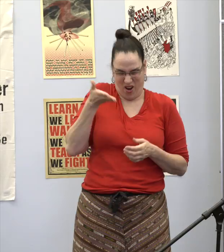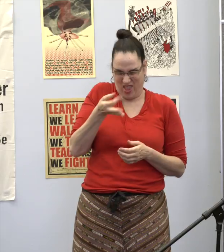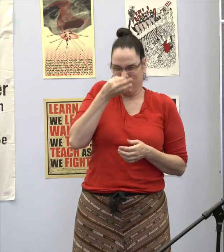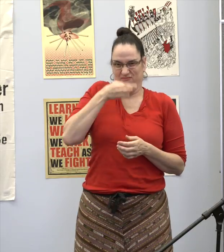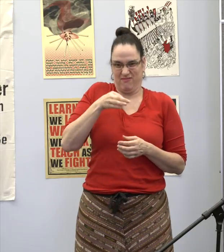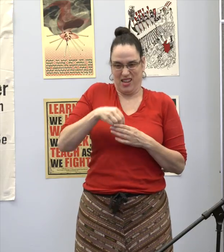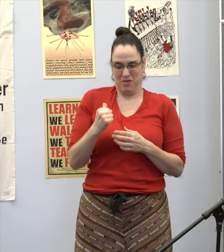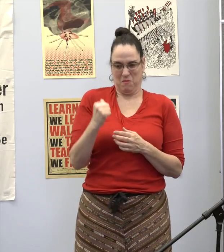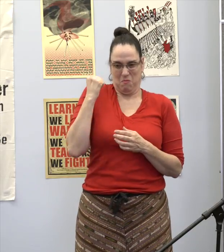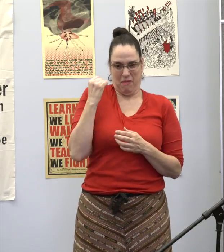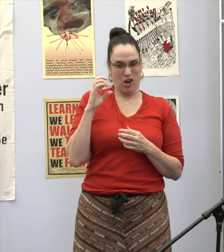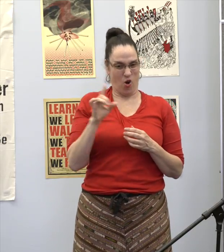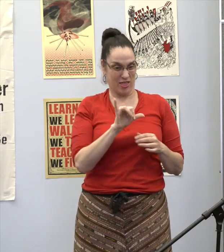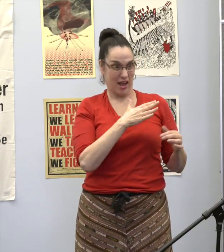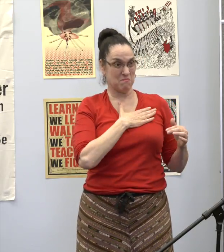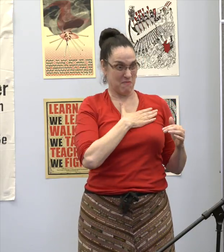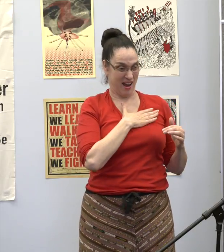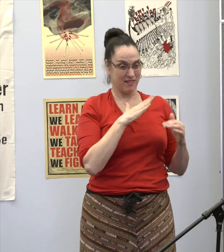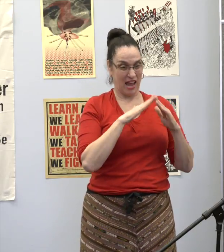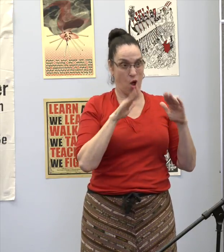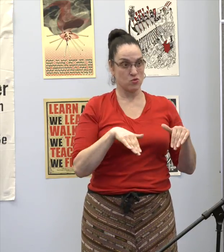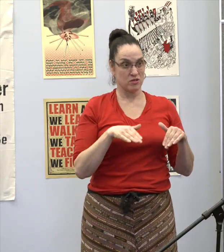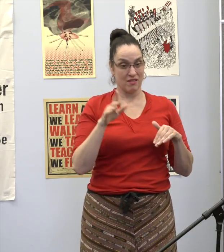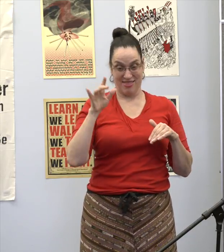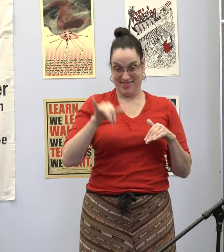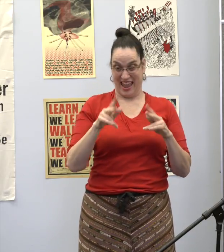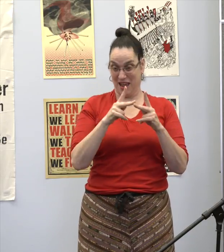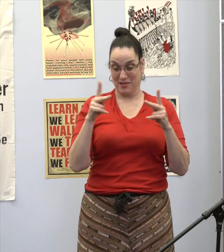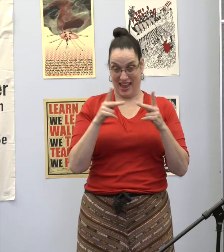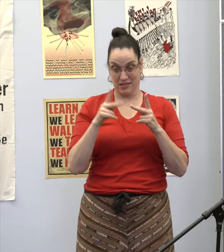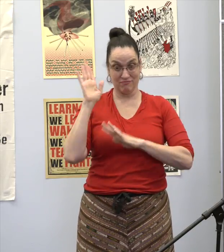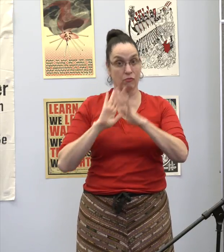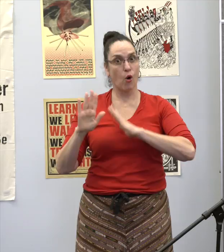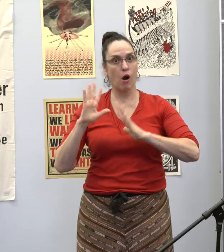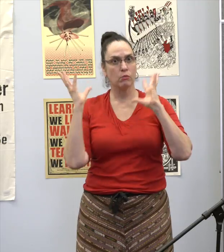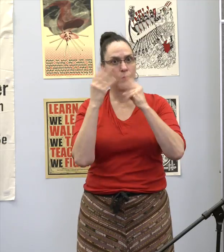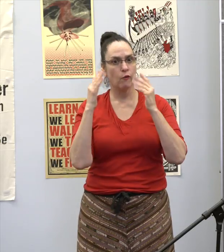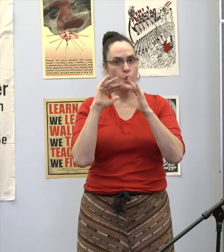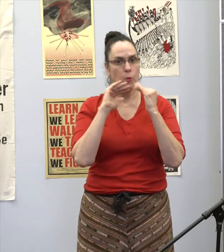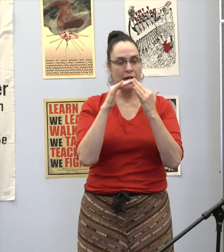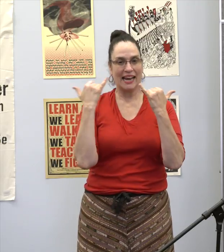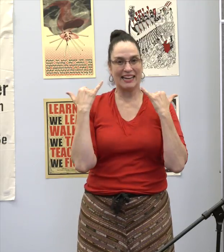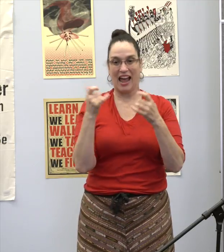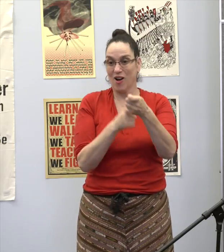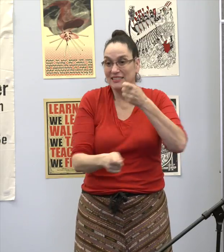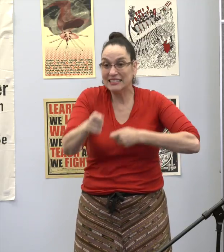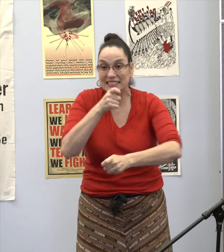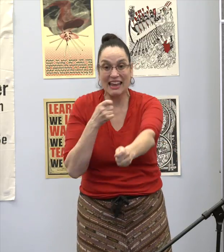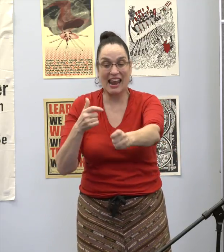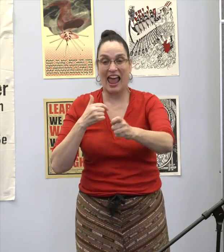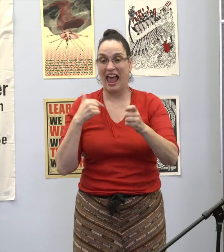now, in the place of the community that these people once loved, there's the nation's largest medical waste